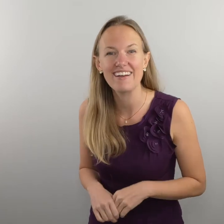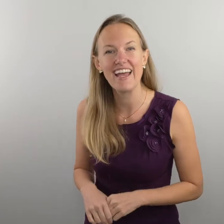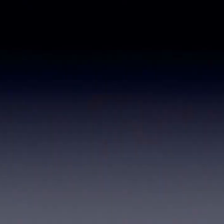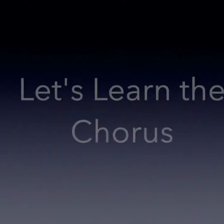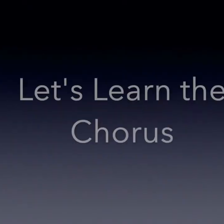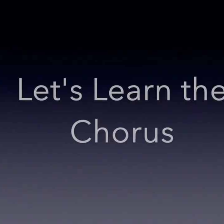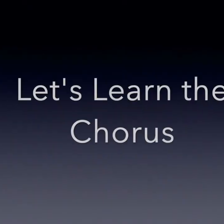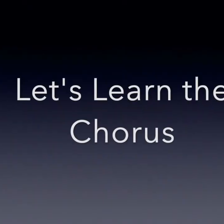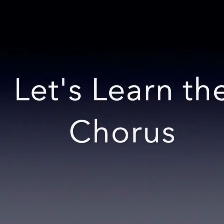okay?